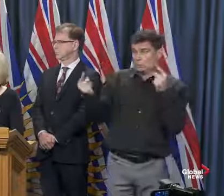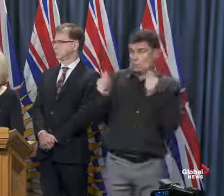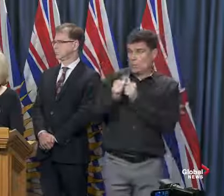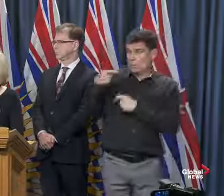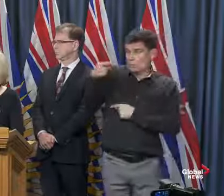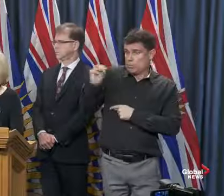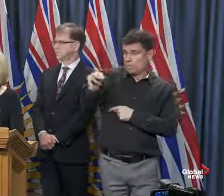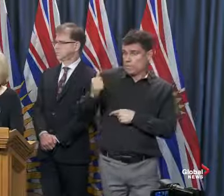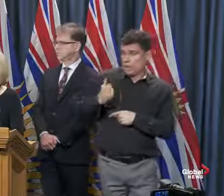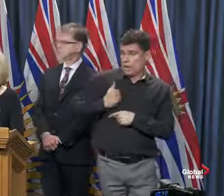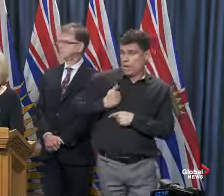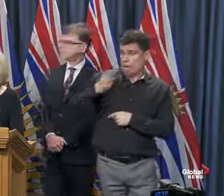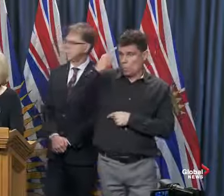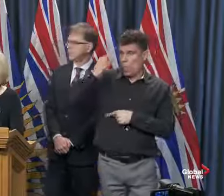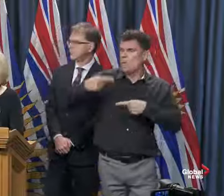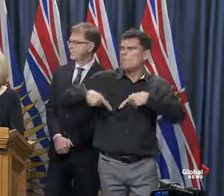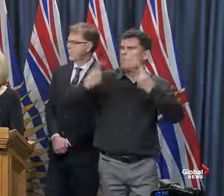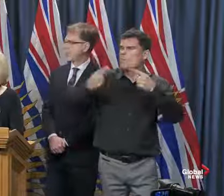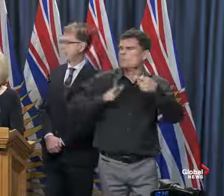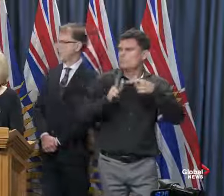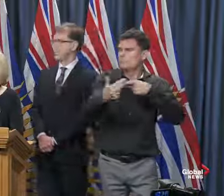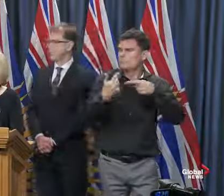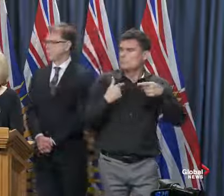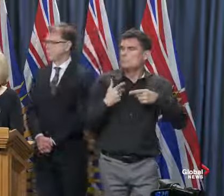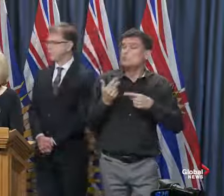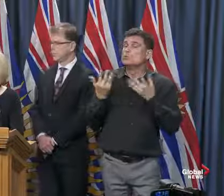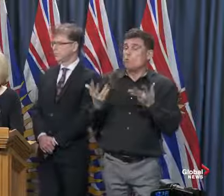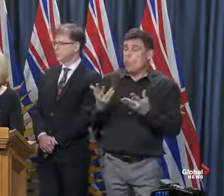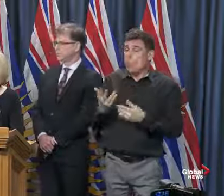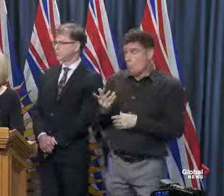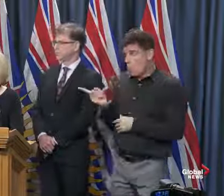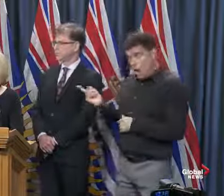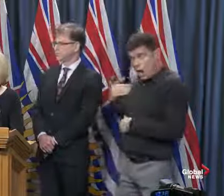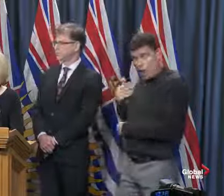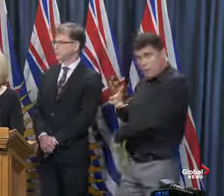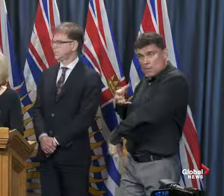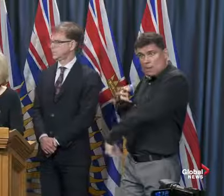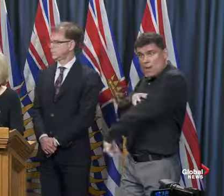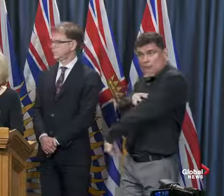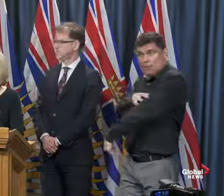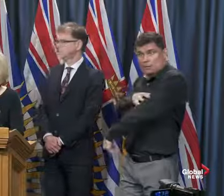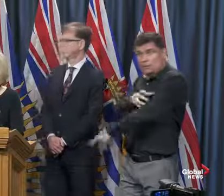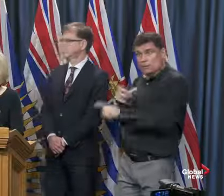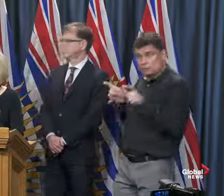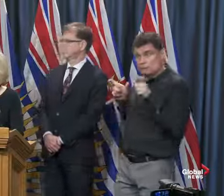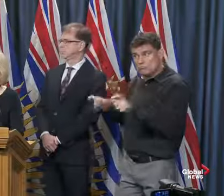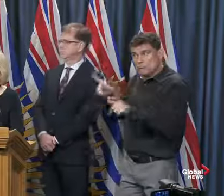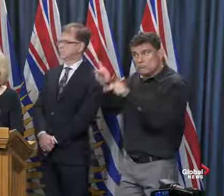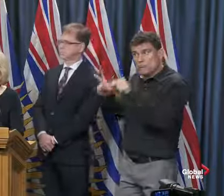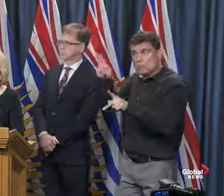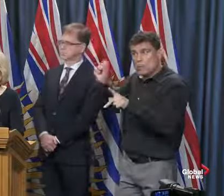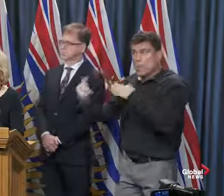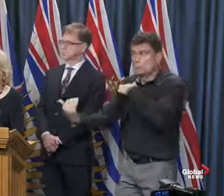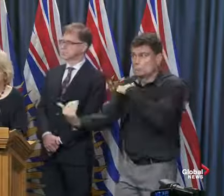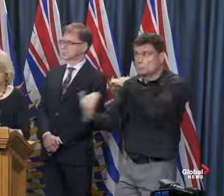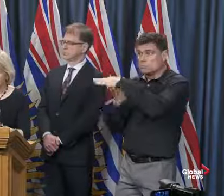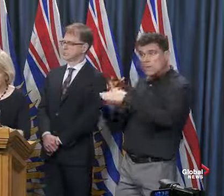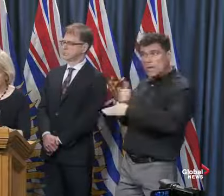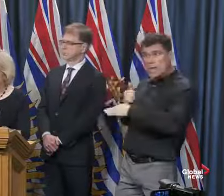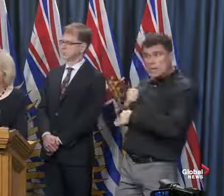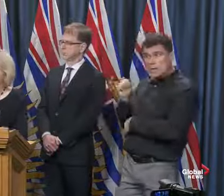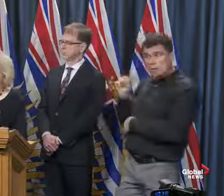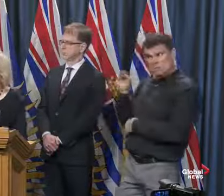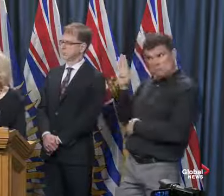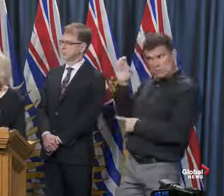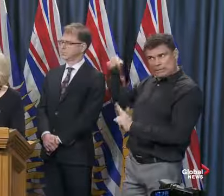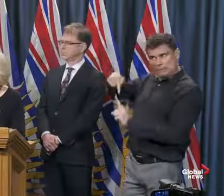Minister can do to prevent travelers arriving here that you think are putting the population at risk? So I think I